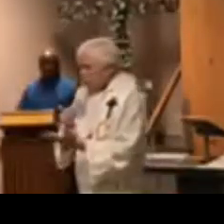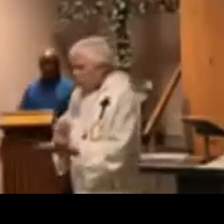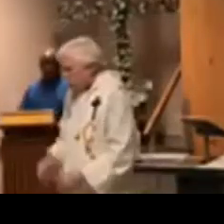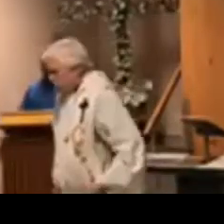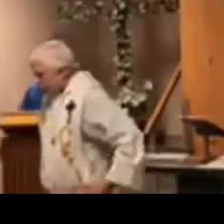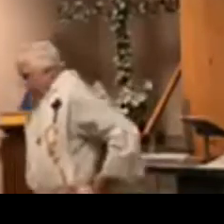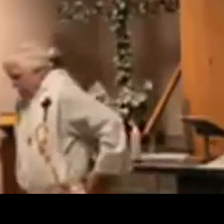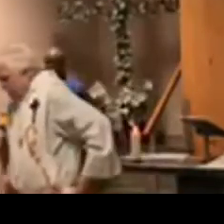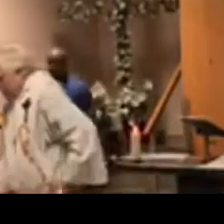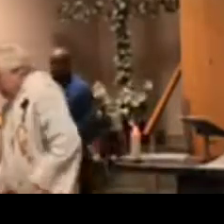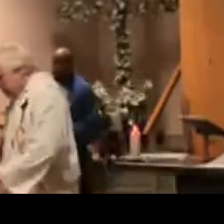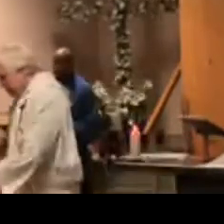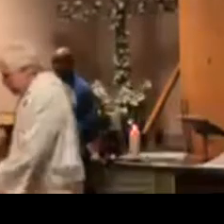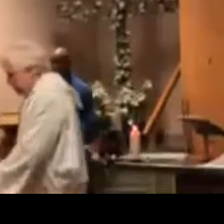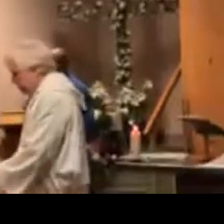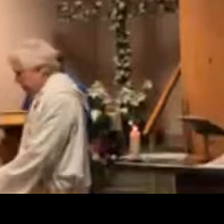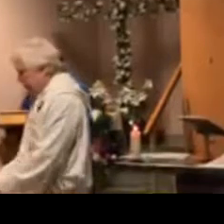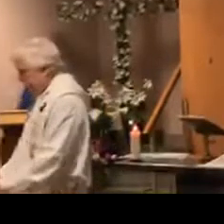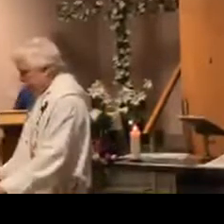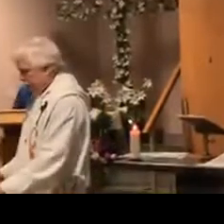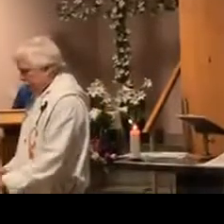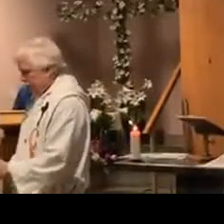Here ends our holy gospel lesson.